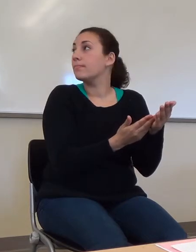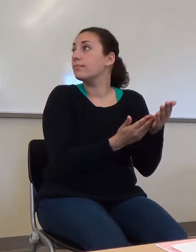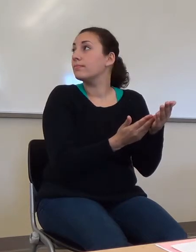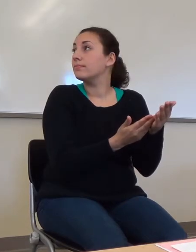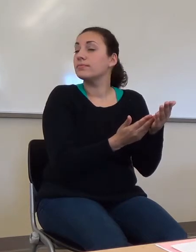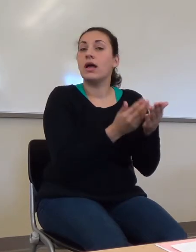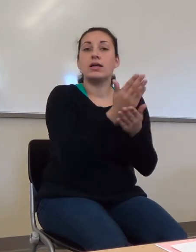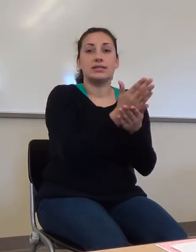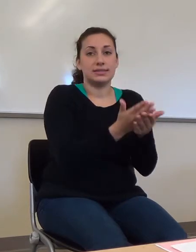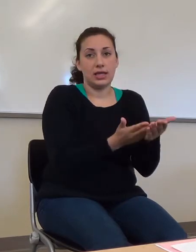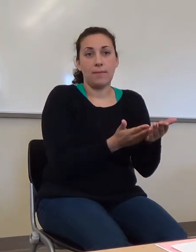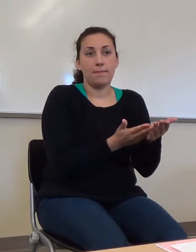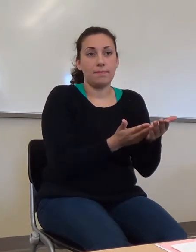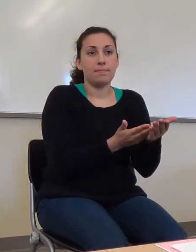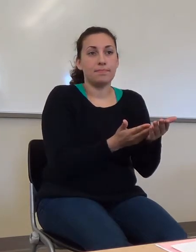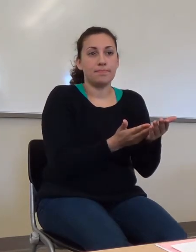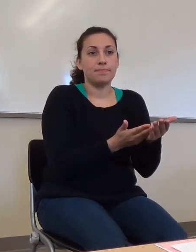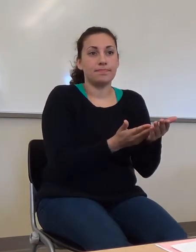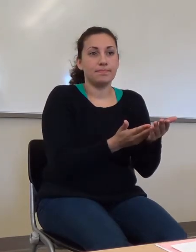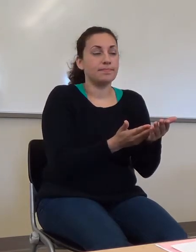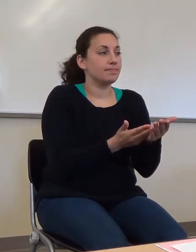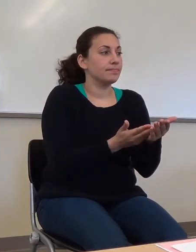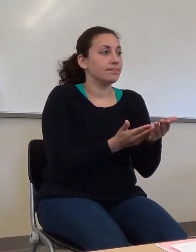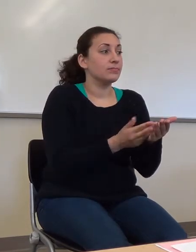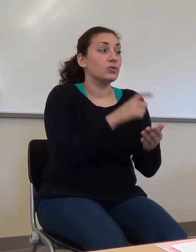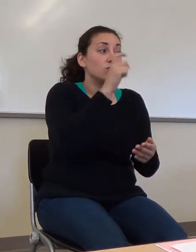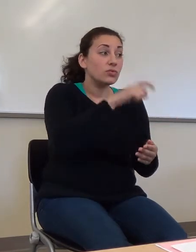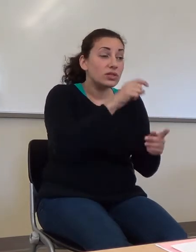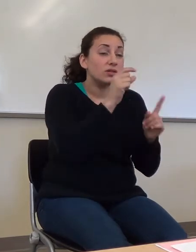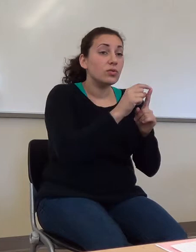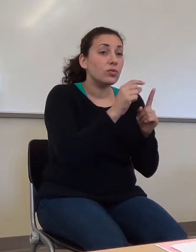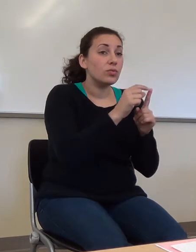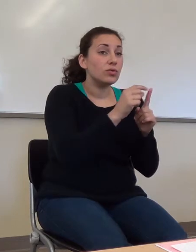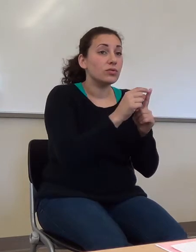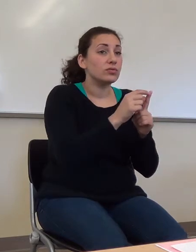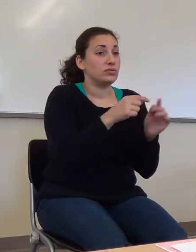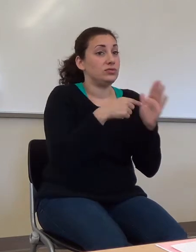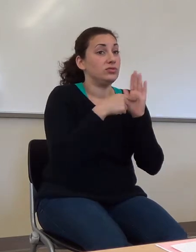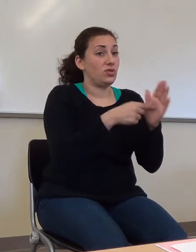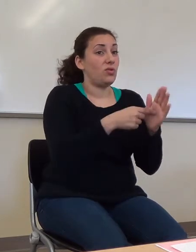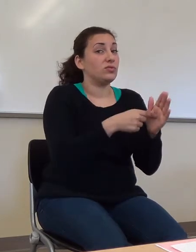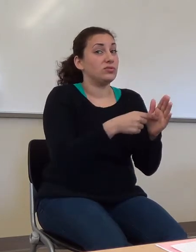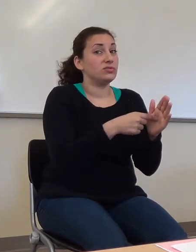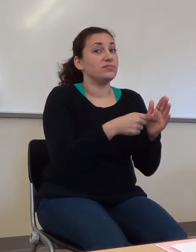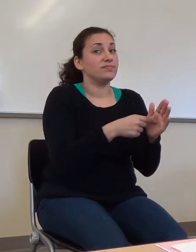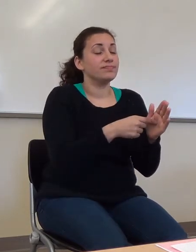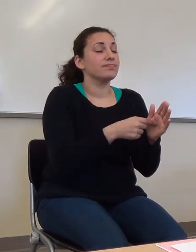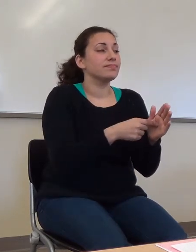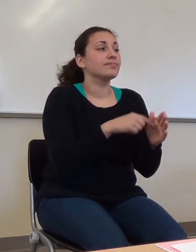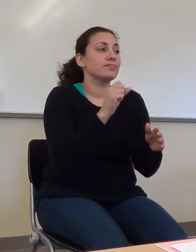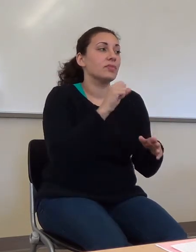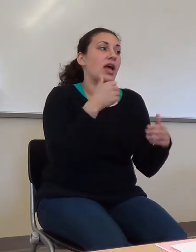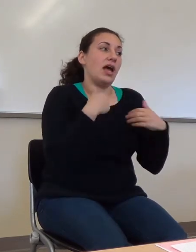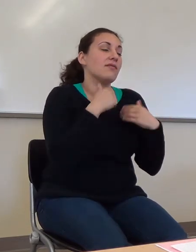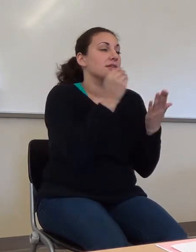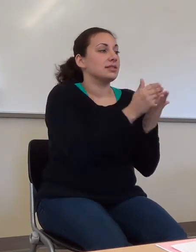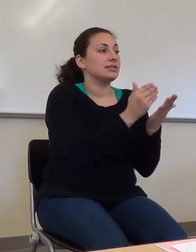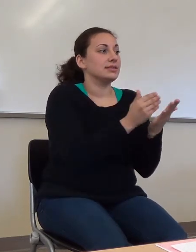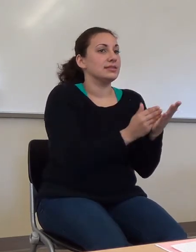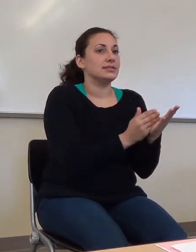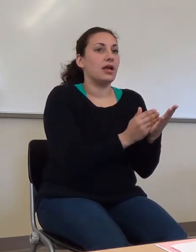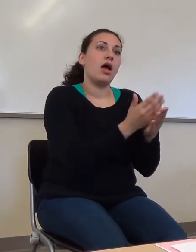there somewhere that indicated that in this paragraph, some of them are listed